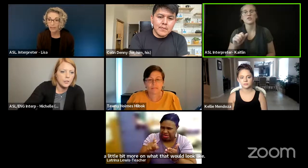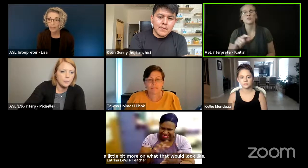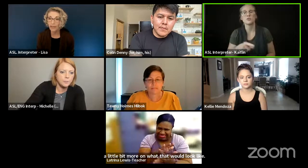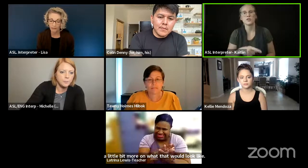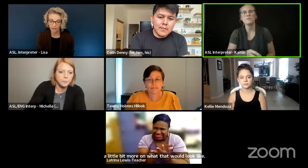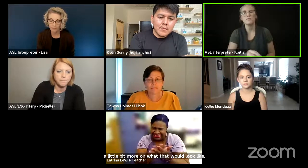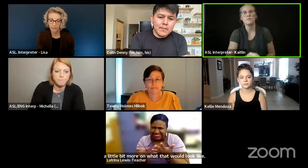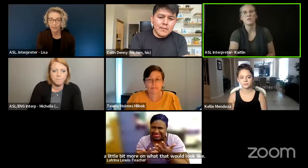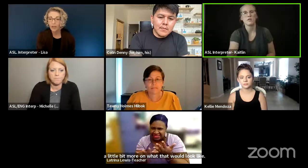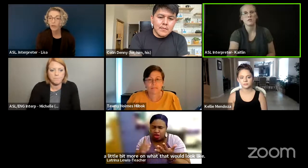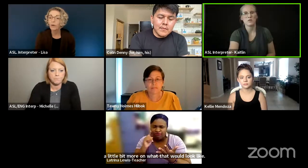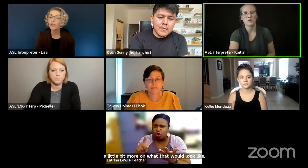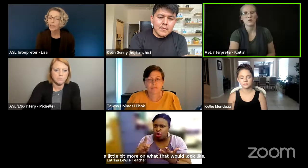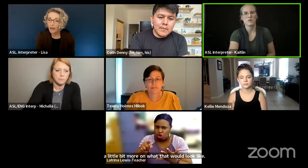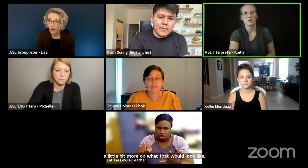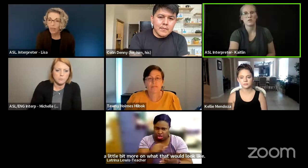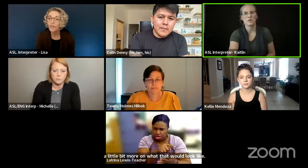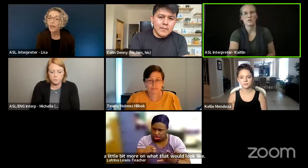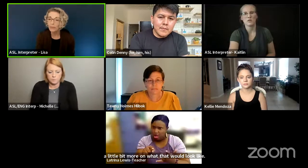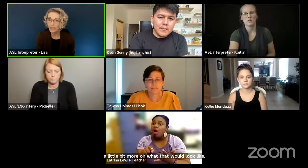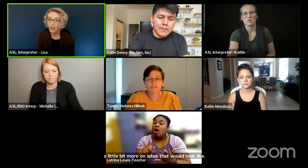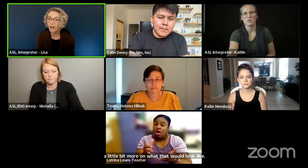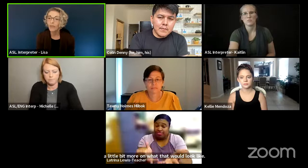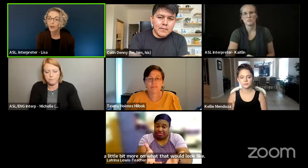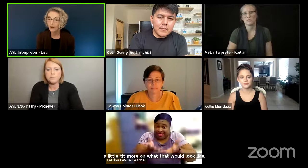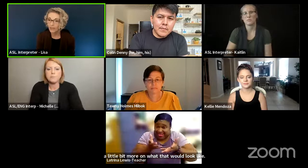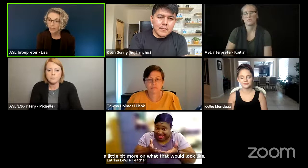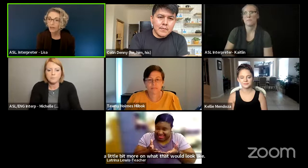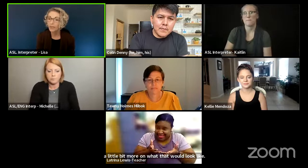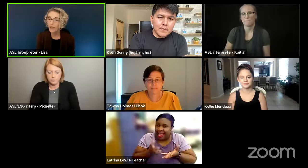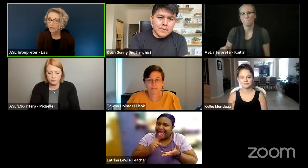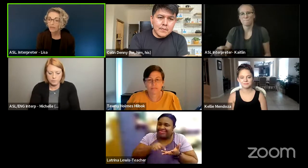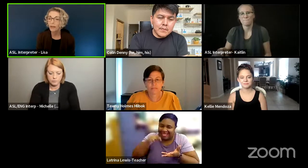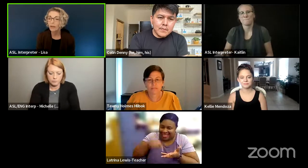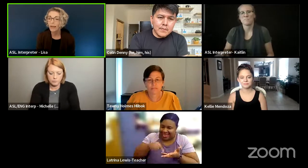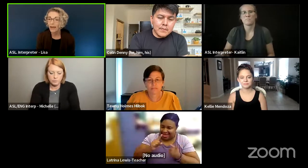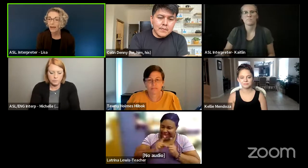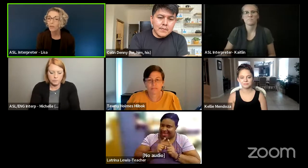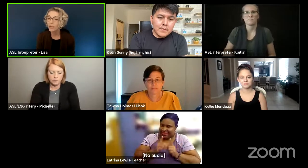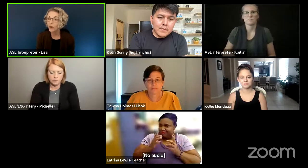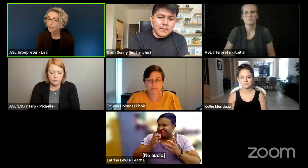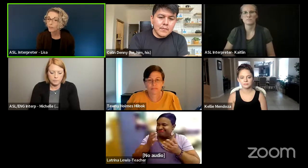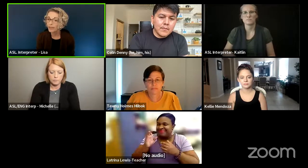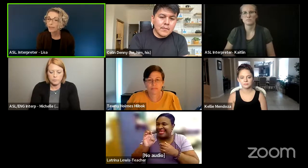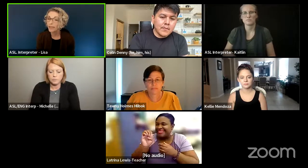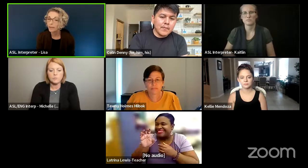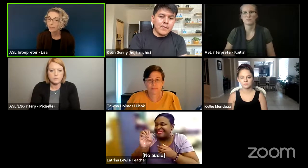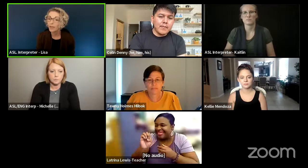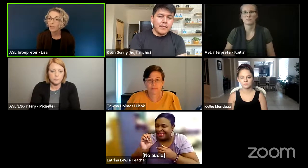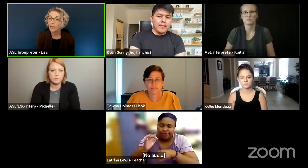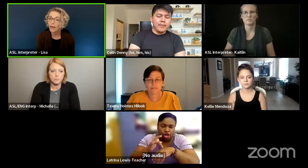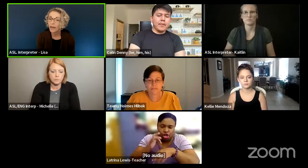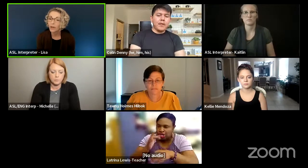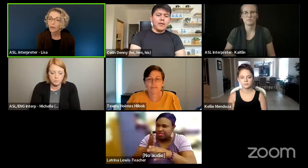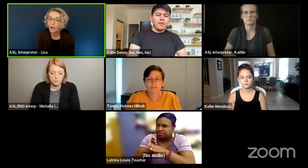Lisa, you're muted. When you think about all the families that are out there and the different families that we have, when we go to meet